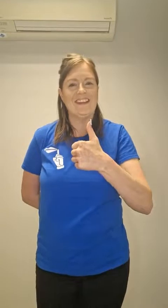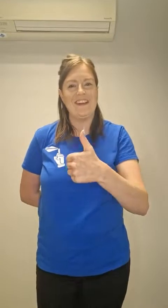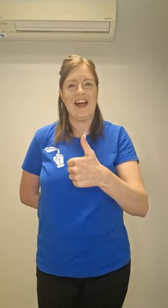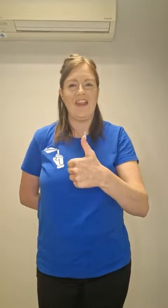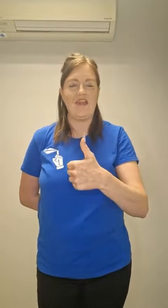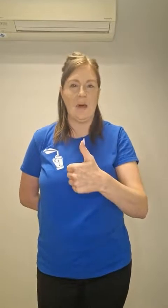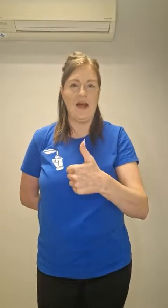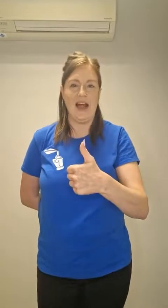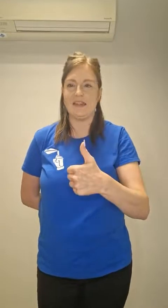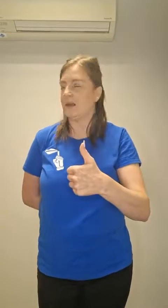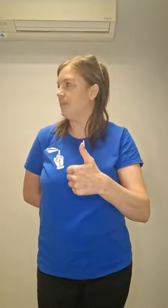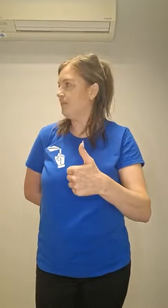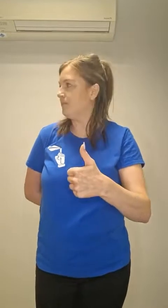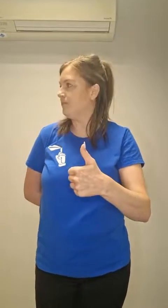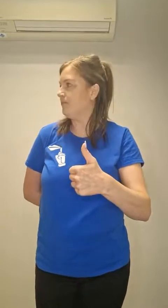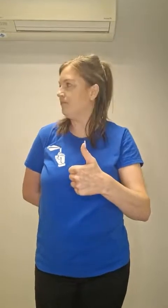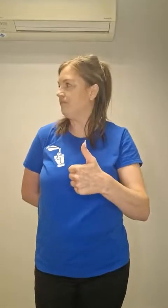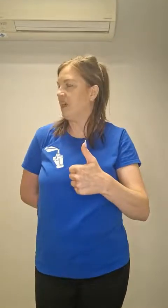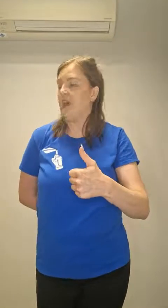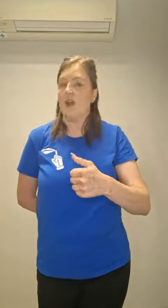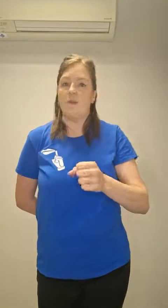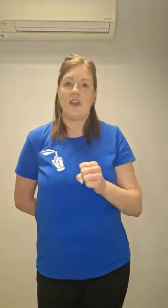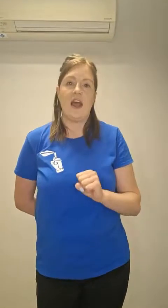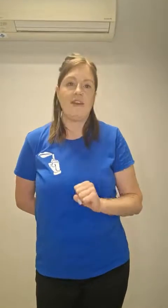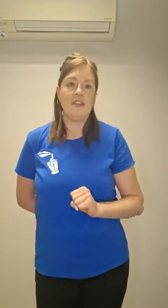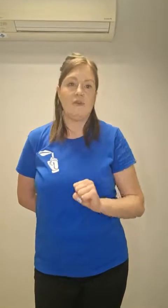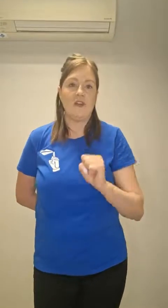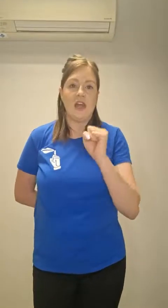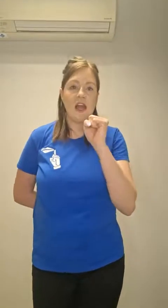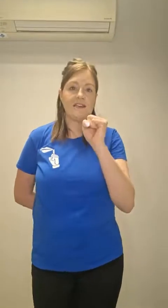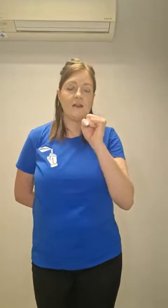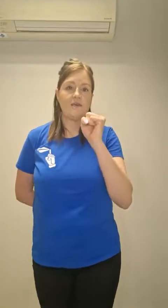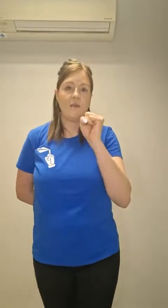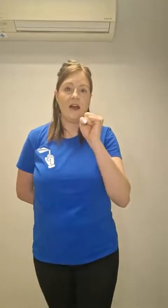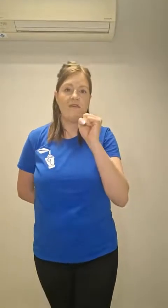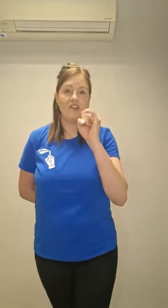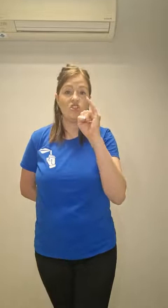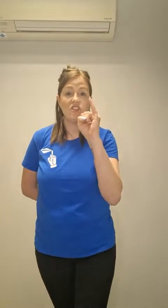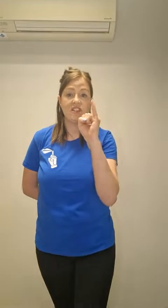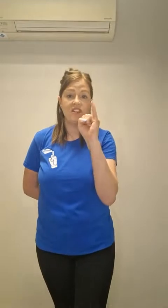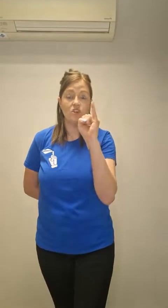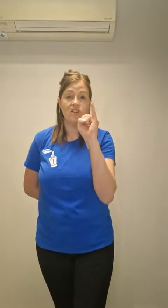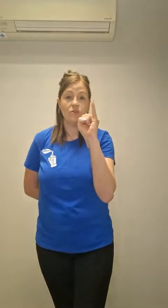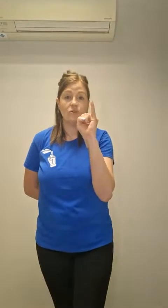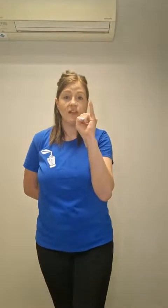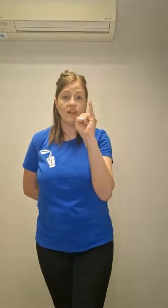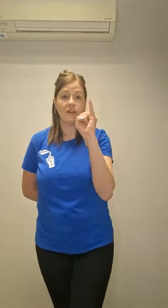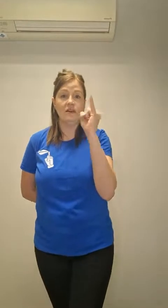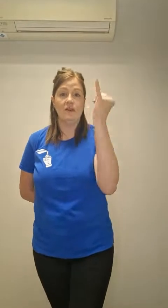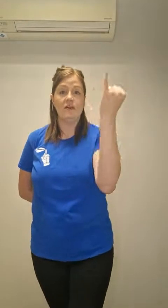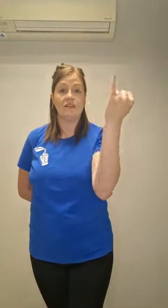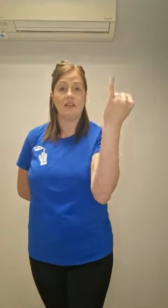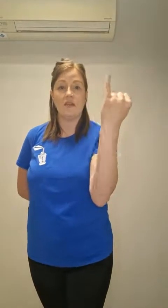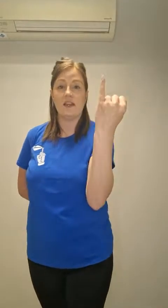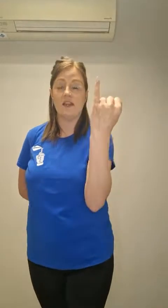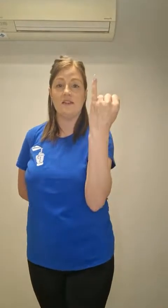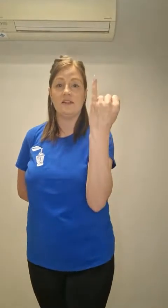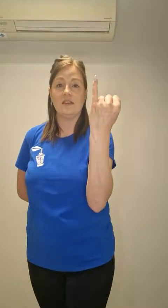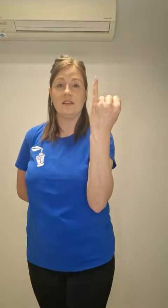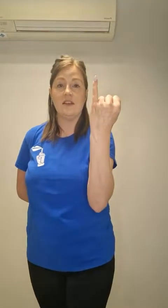A thumb hand. We then have a little finger hand, so from our fist, just extend your little finger, so like this,